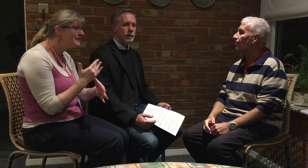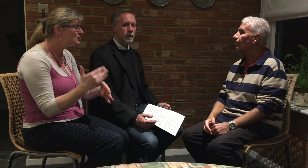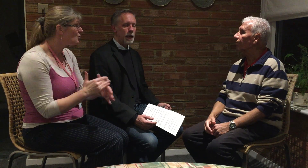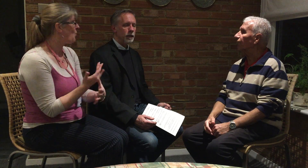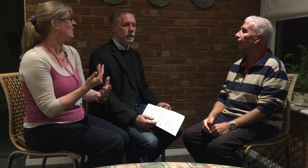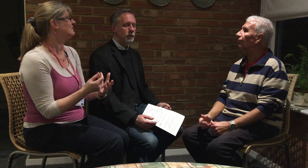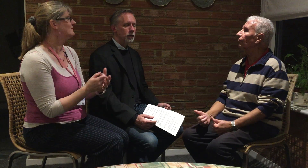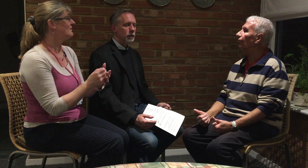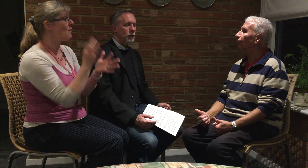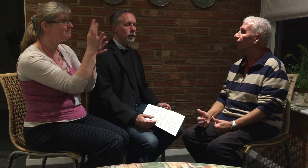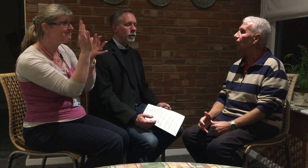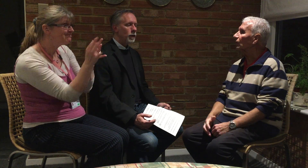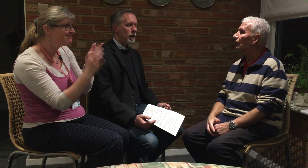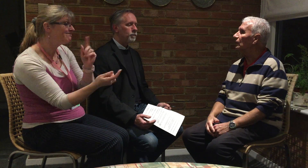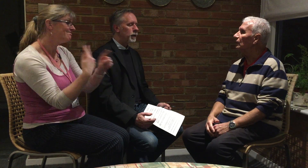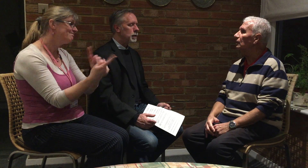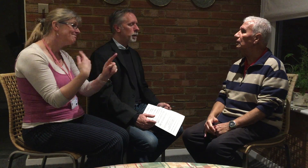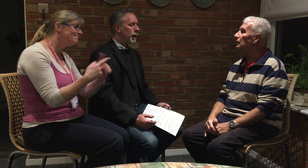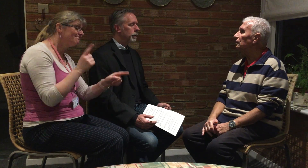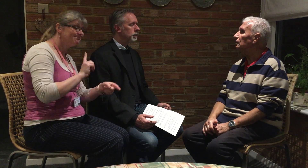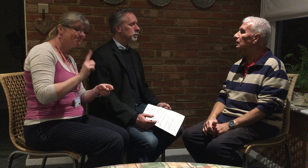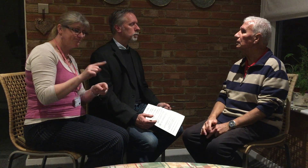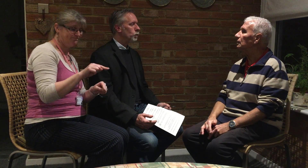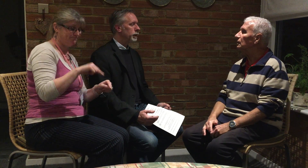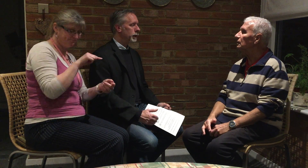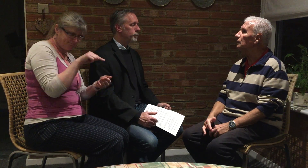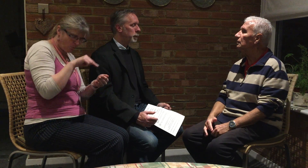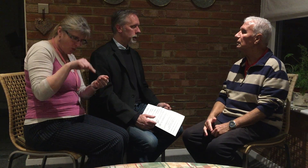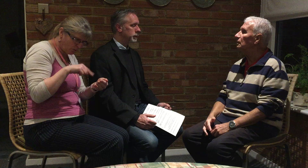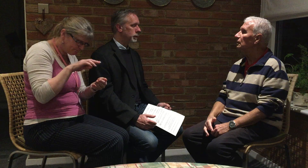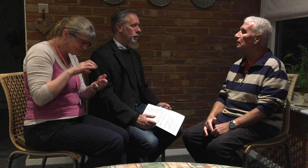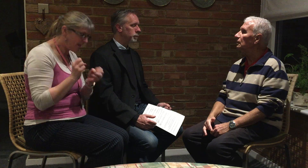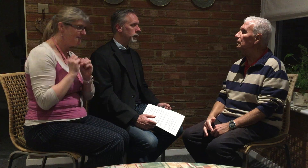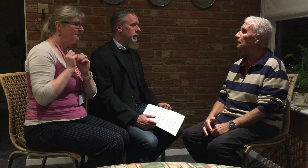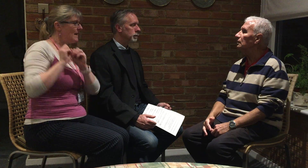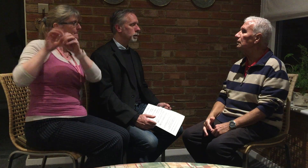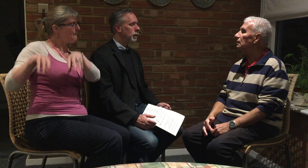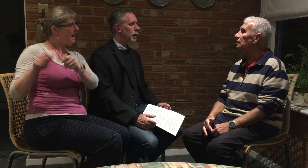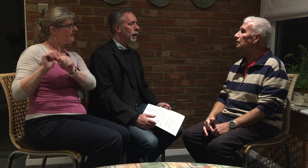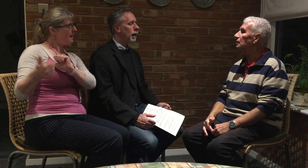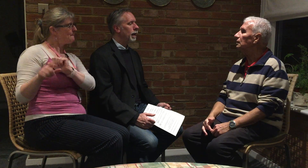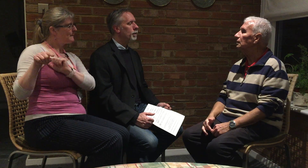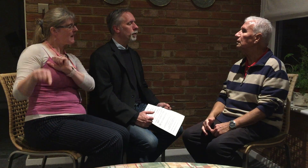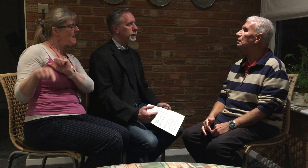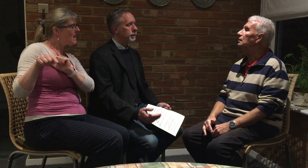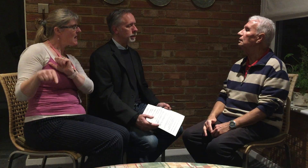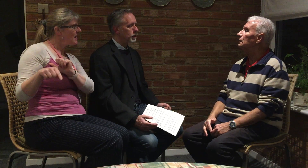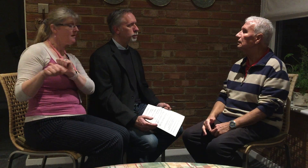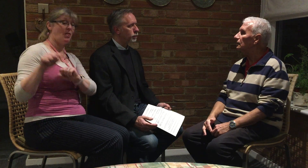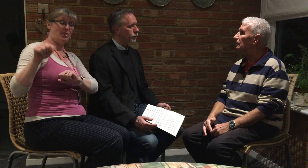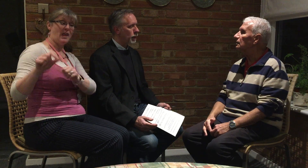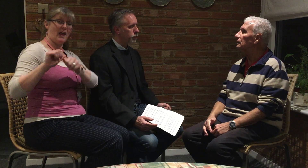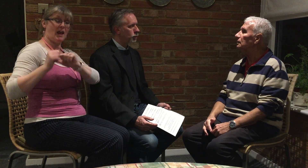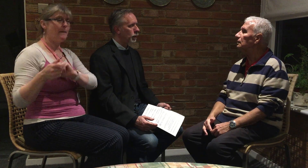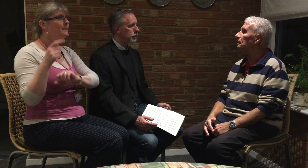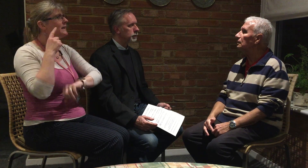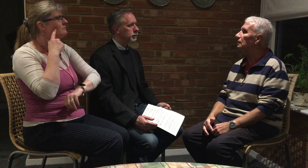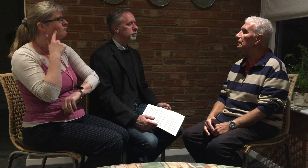And then that feedback we give back to the company. They can then improve their product